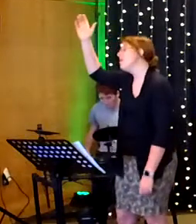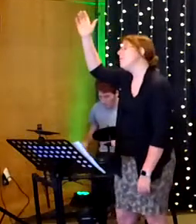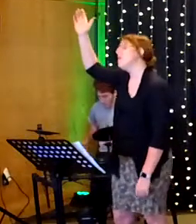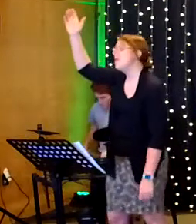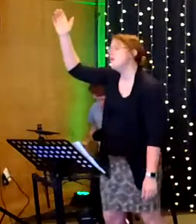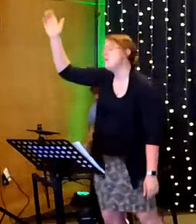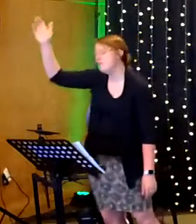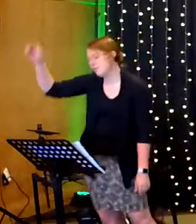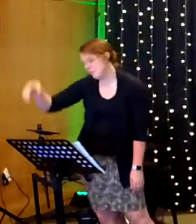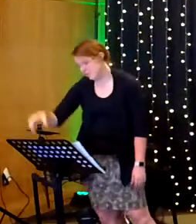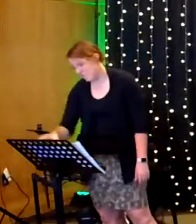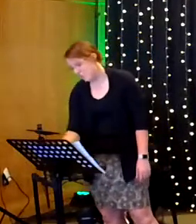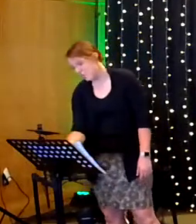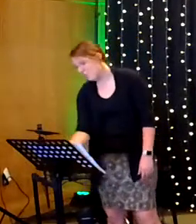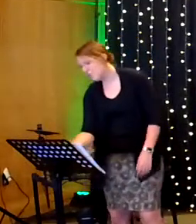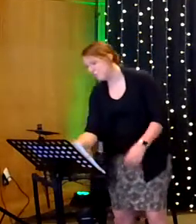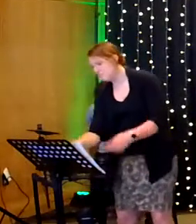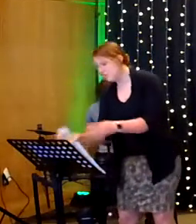Whoa, whoa.